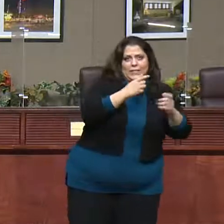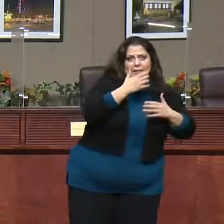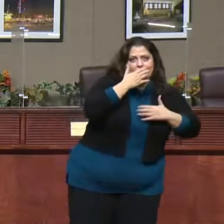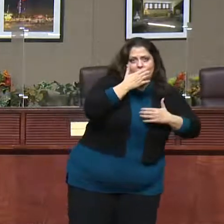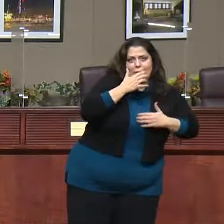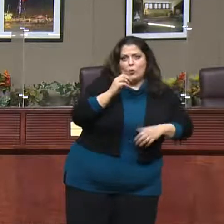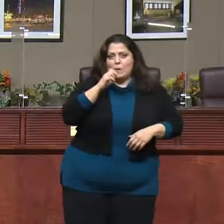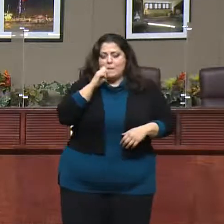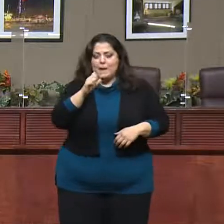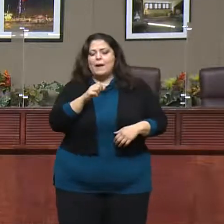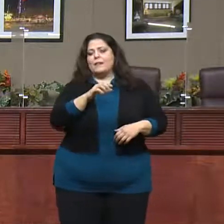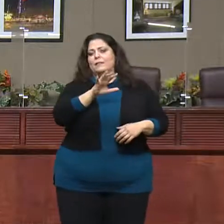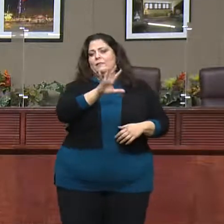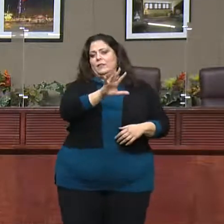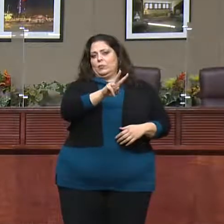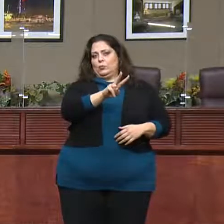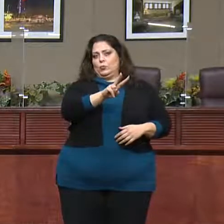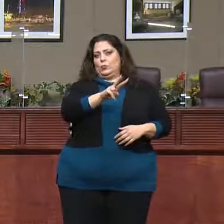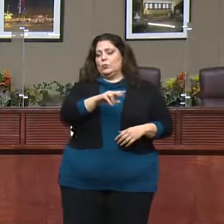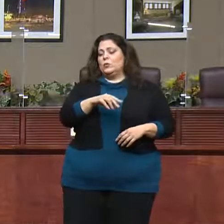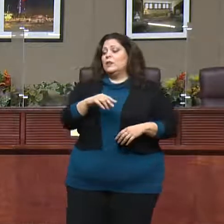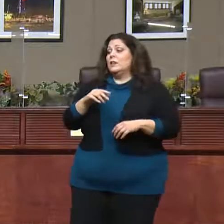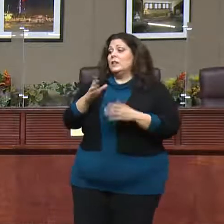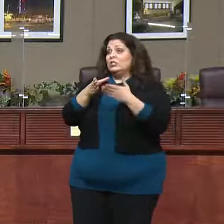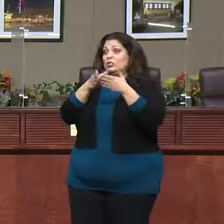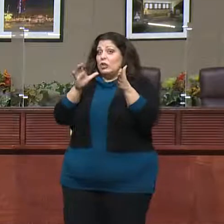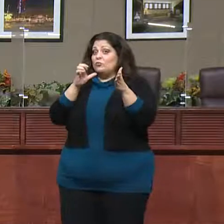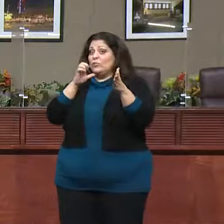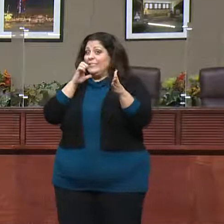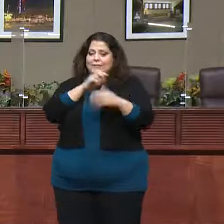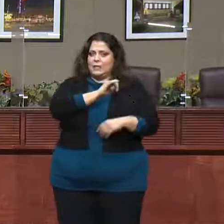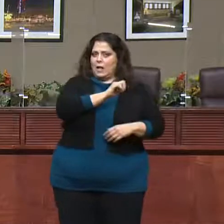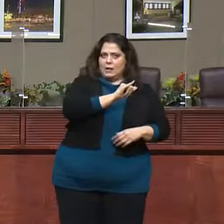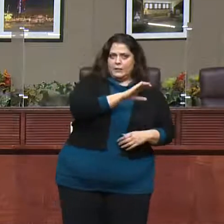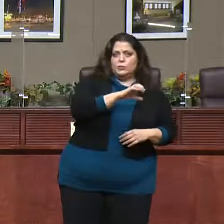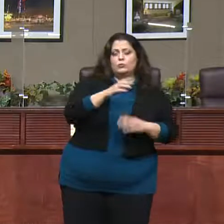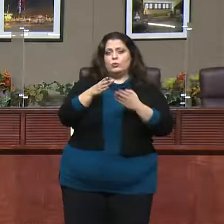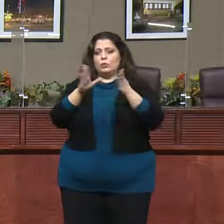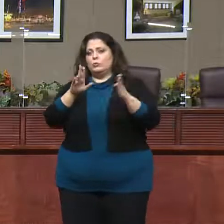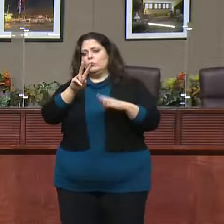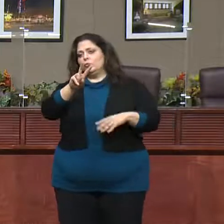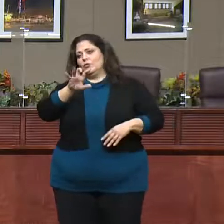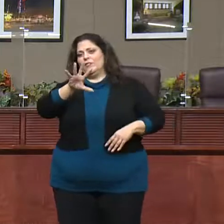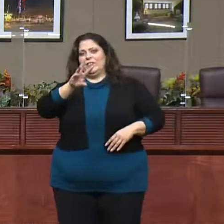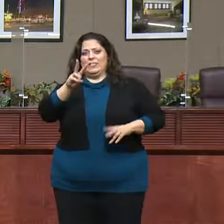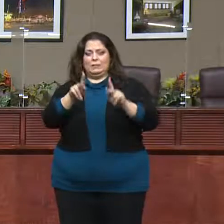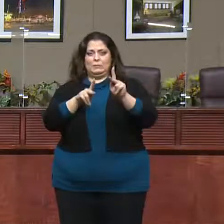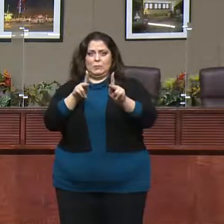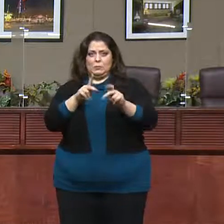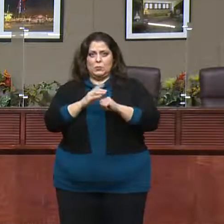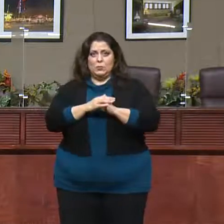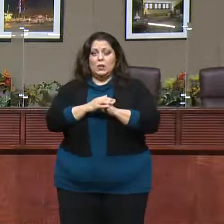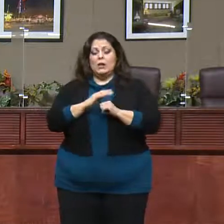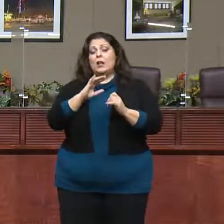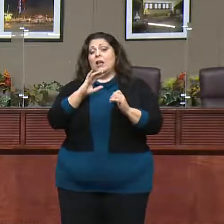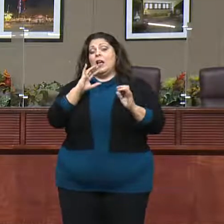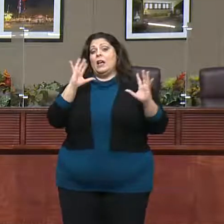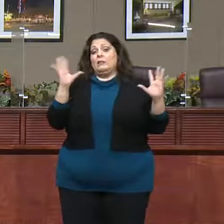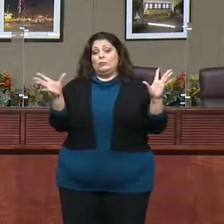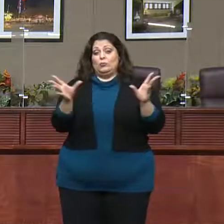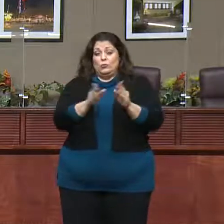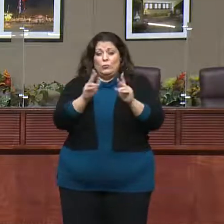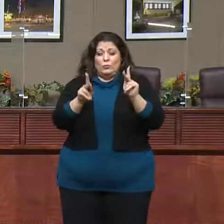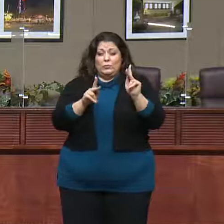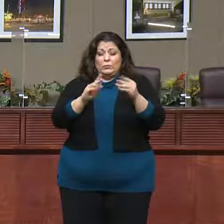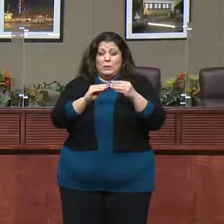COVID-19 in non-ICUs, meaning general hospital, 256. And the total number of hospitalized people